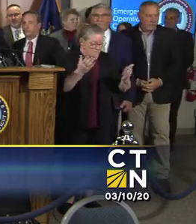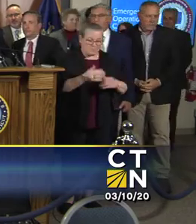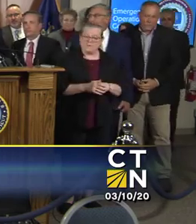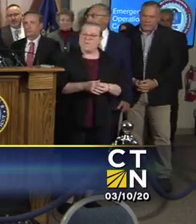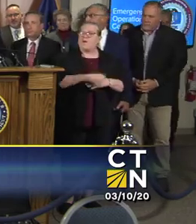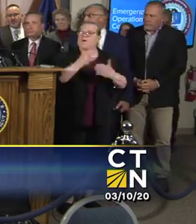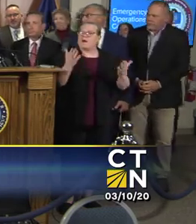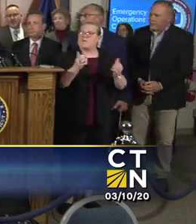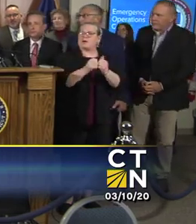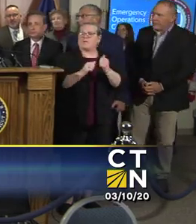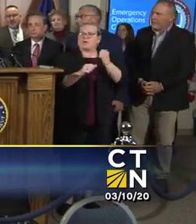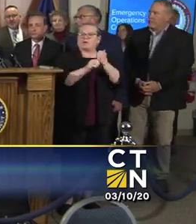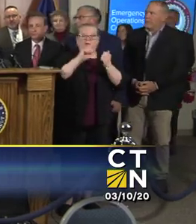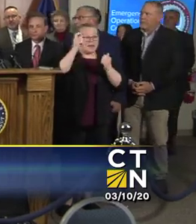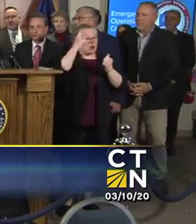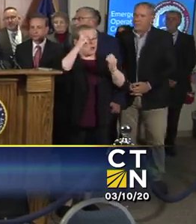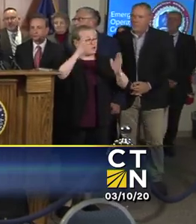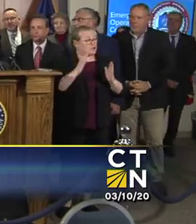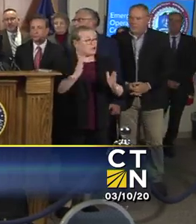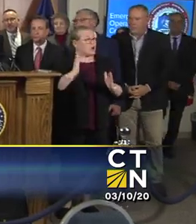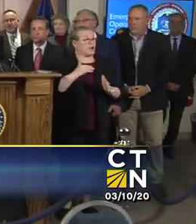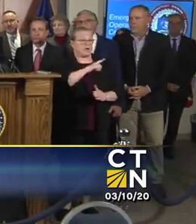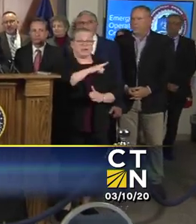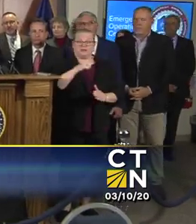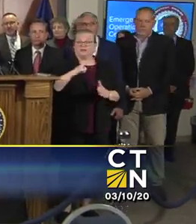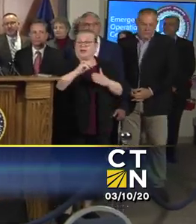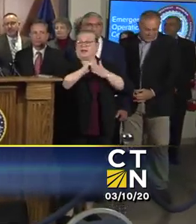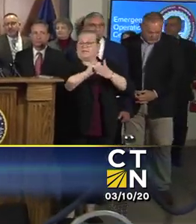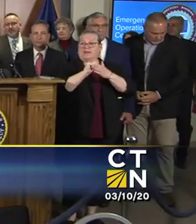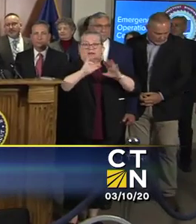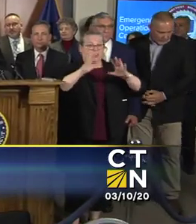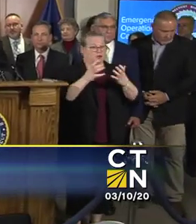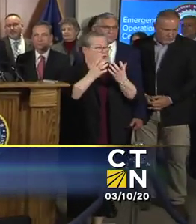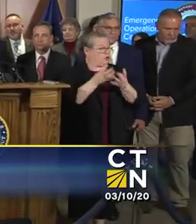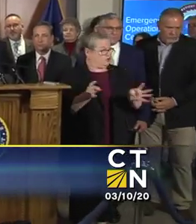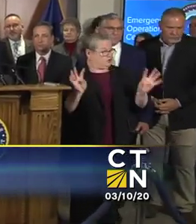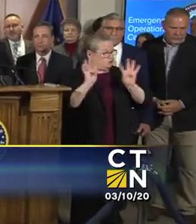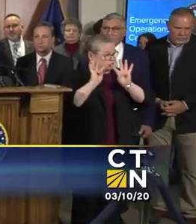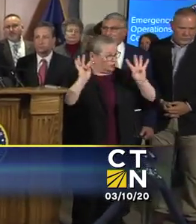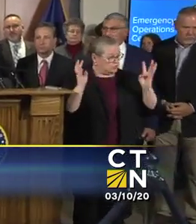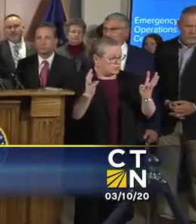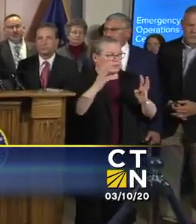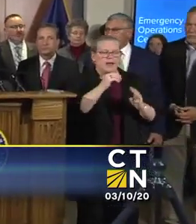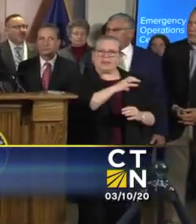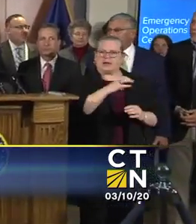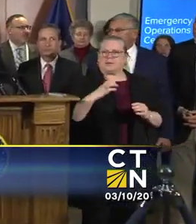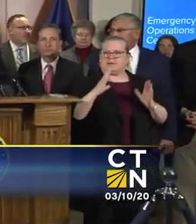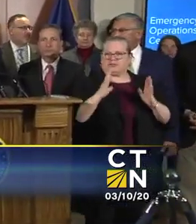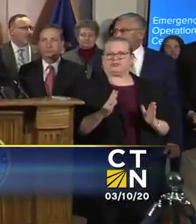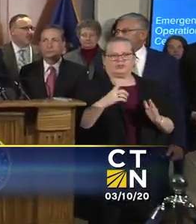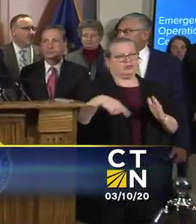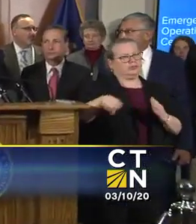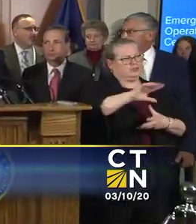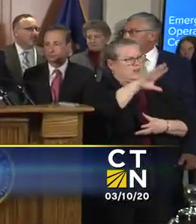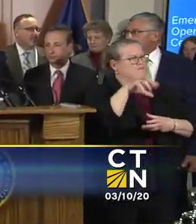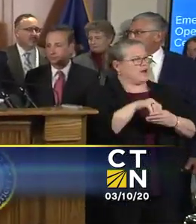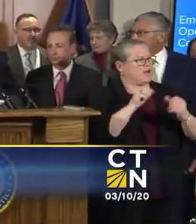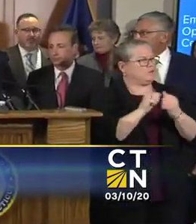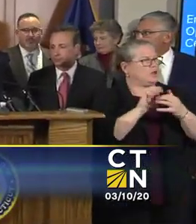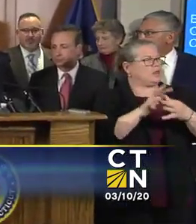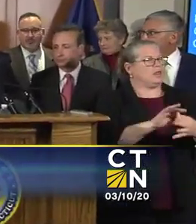I'm here with the Lieutenant Governor and our legislative leadership and our commissioners who are all involved in